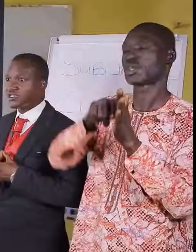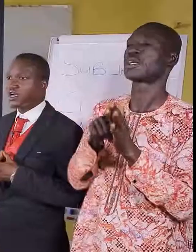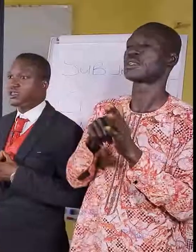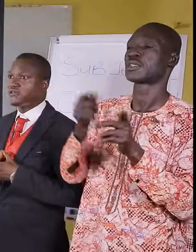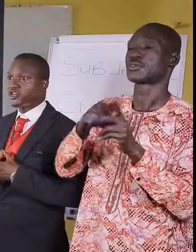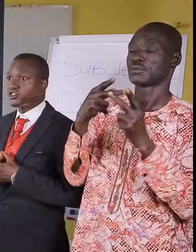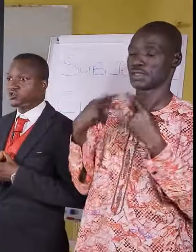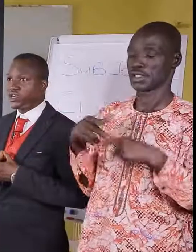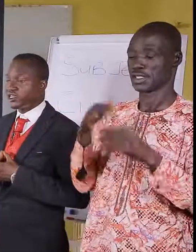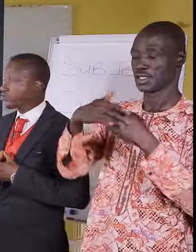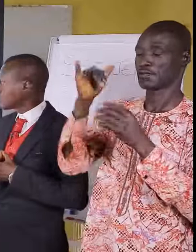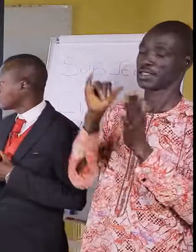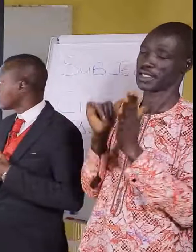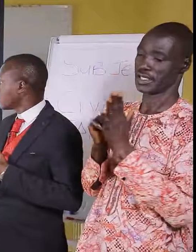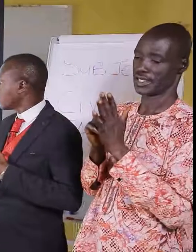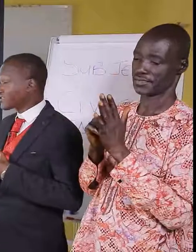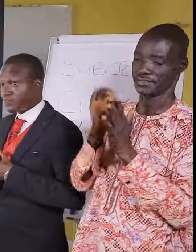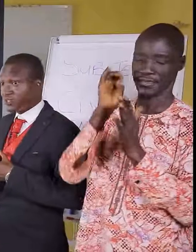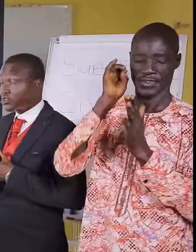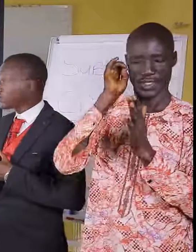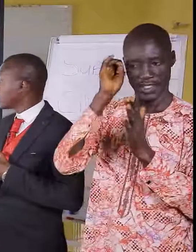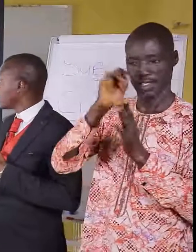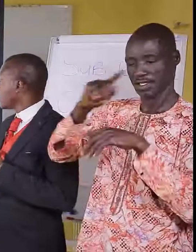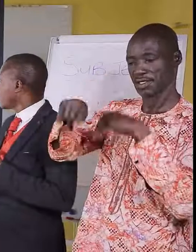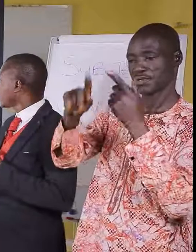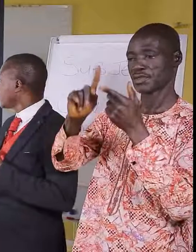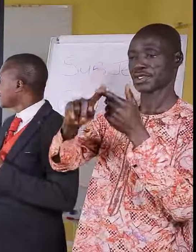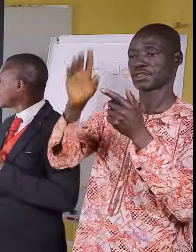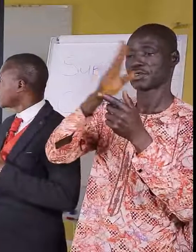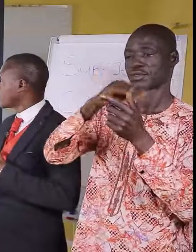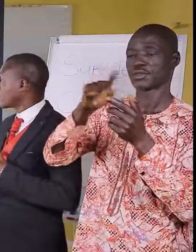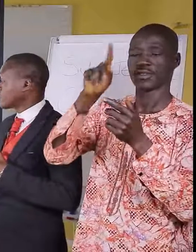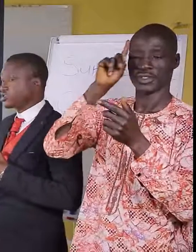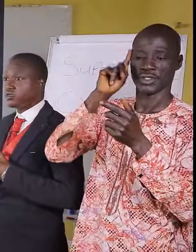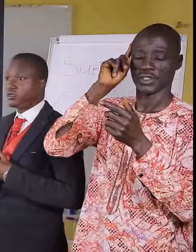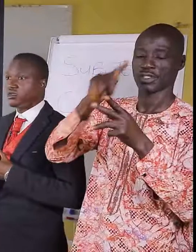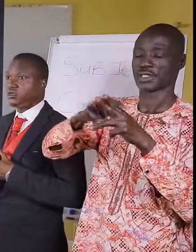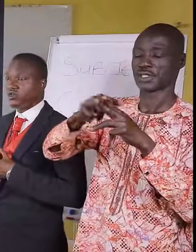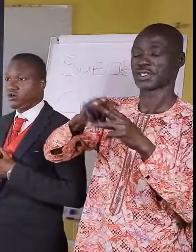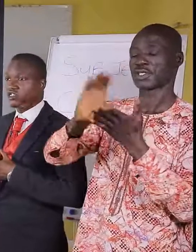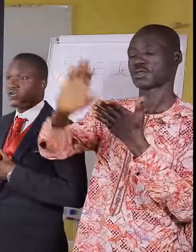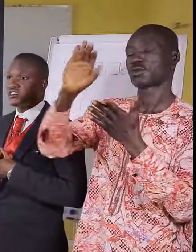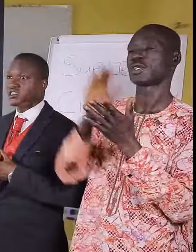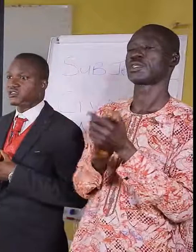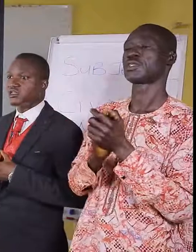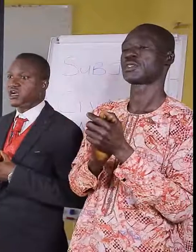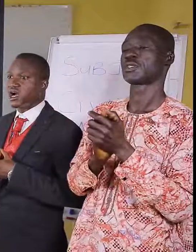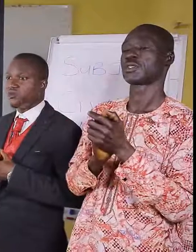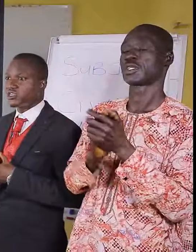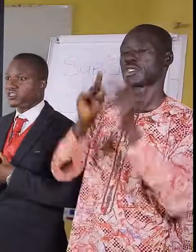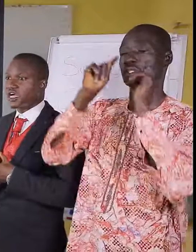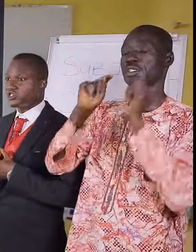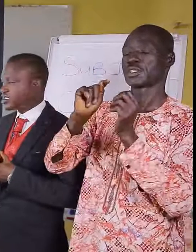And after he finished his Quranic education or Islamic education, he attended Katsina Training College. It's a college where teachers